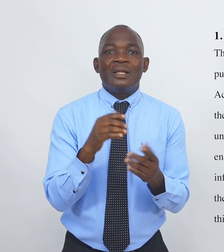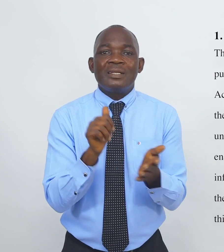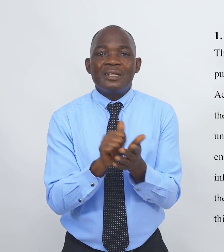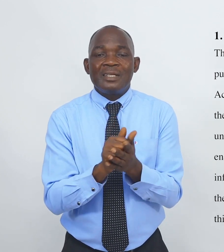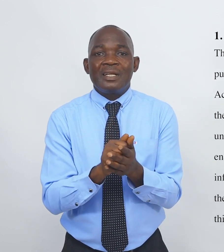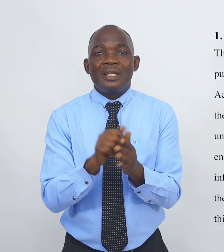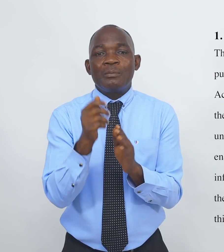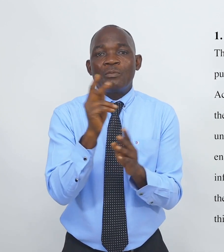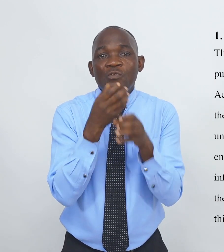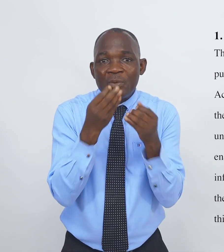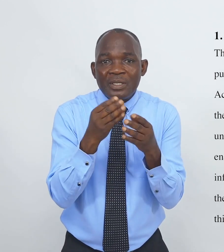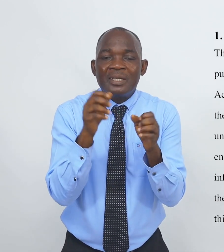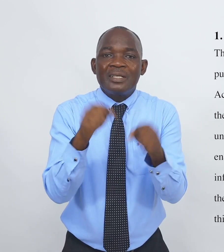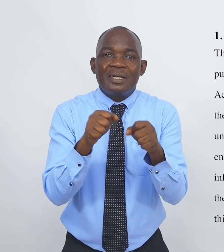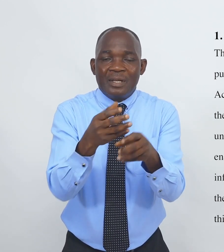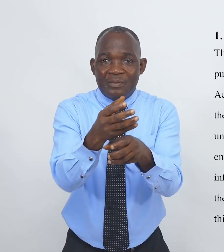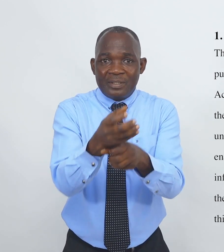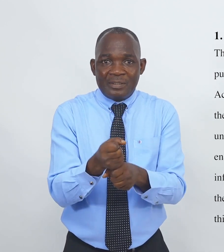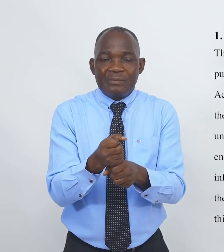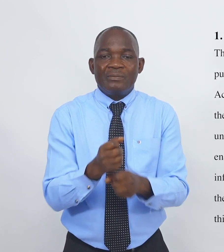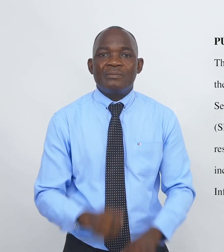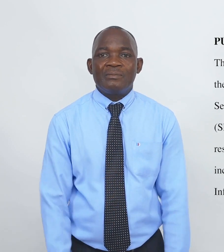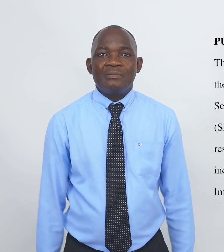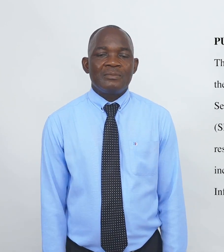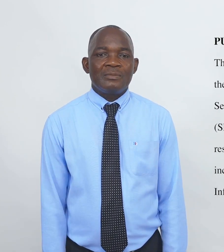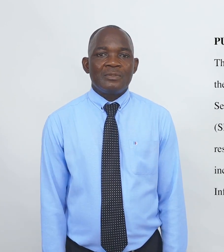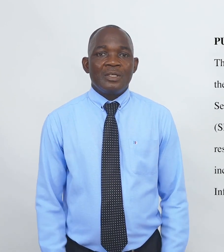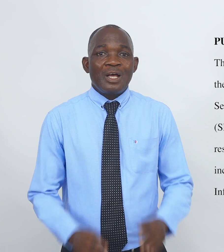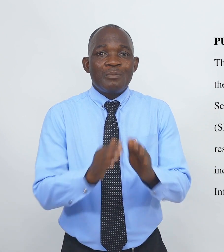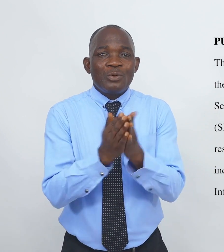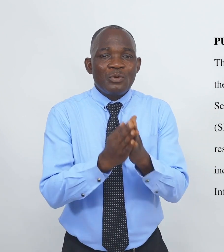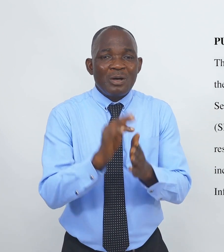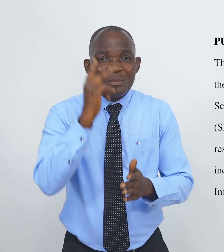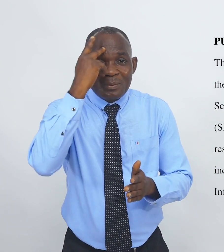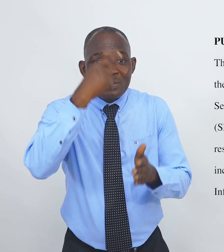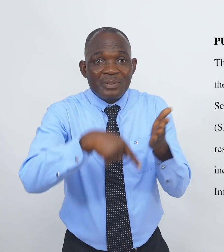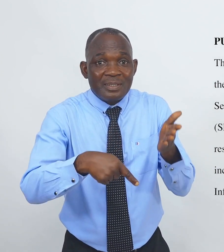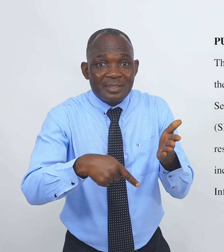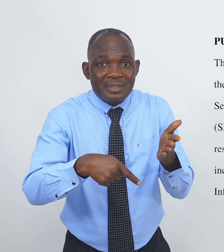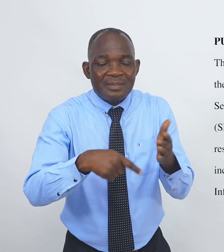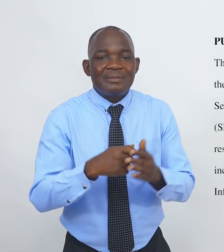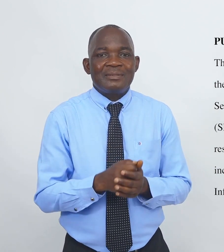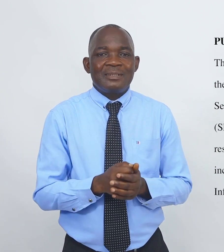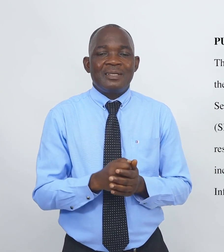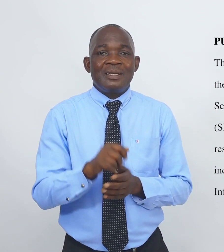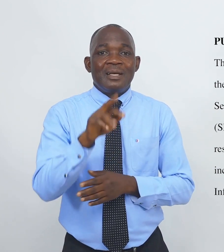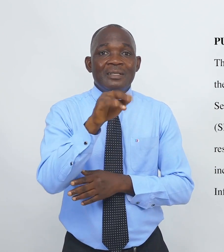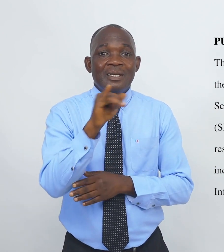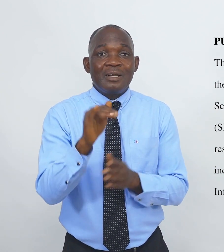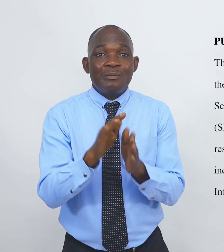under which this access may be obtained. Purpose of Manual. The RTI Manual seeks